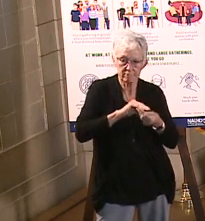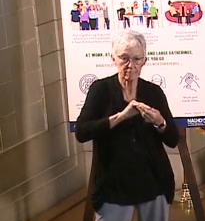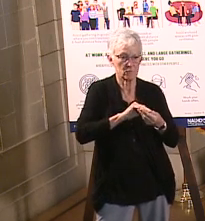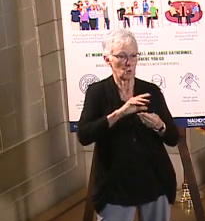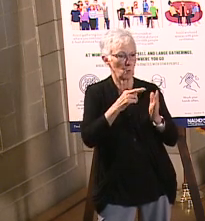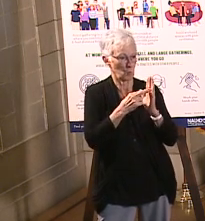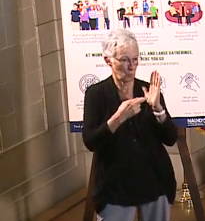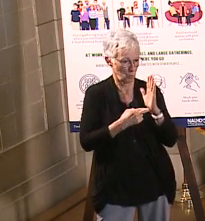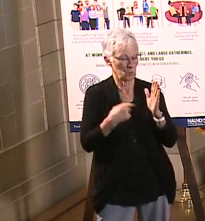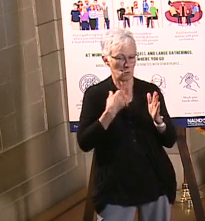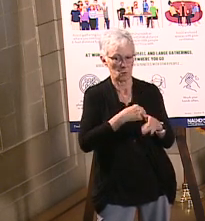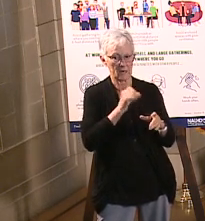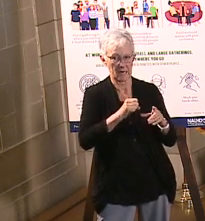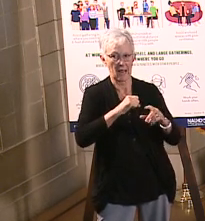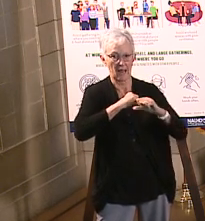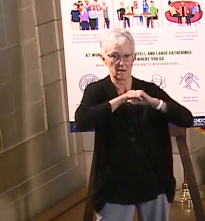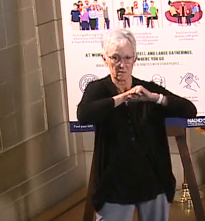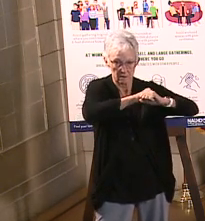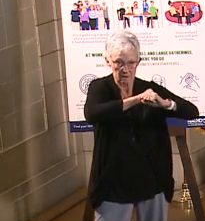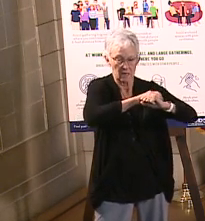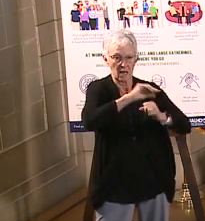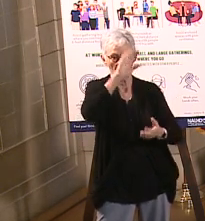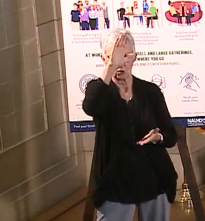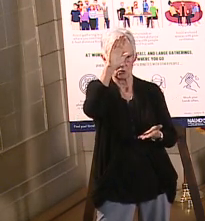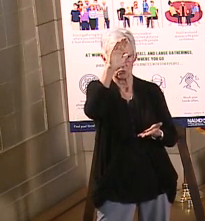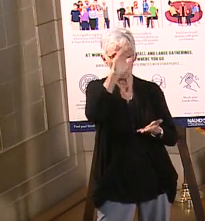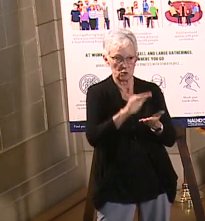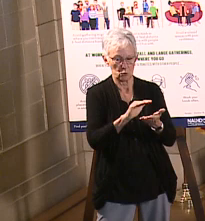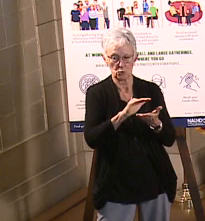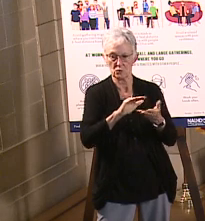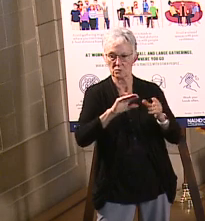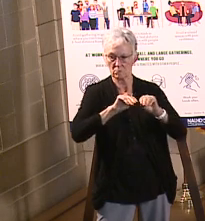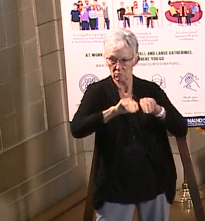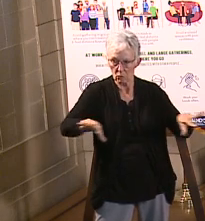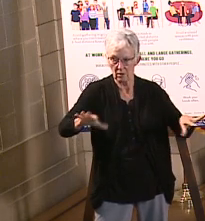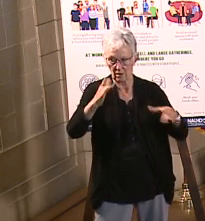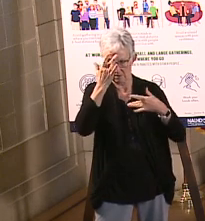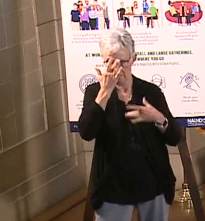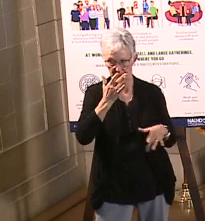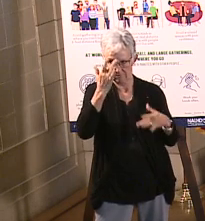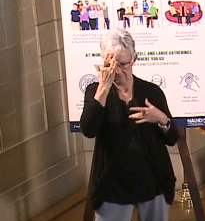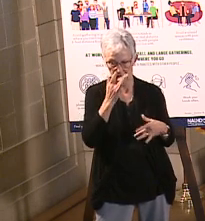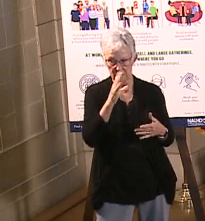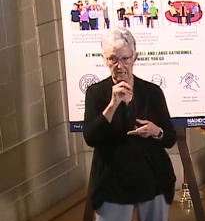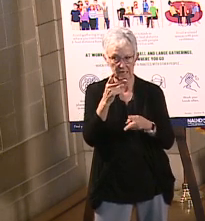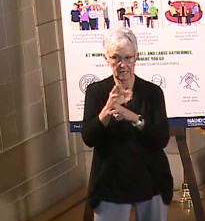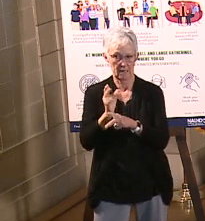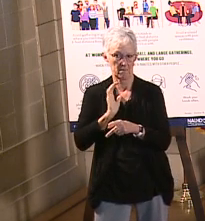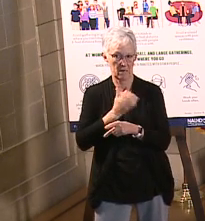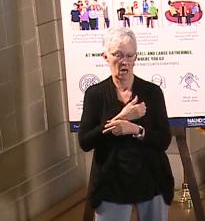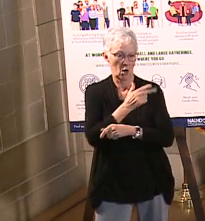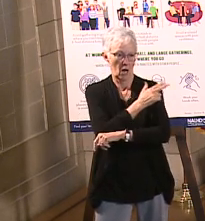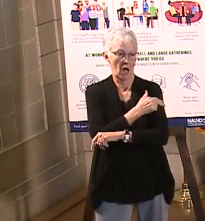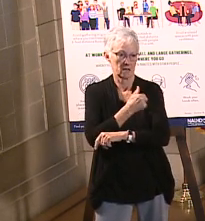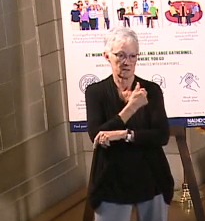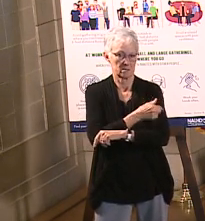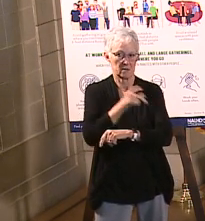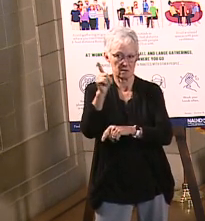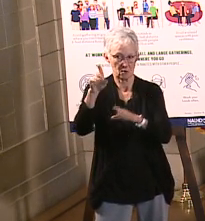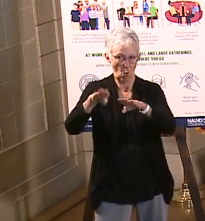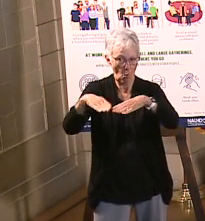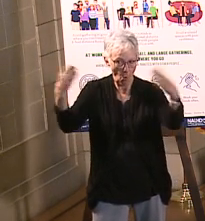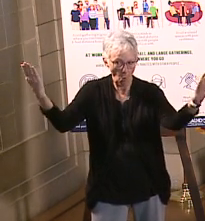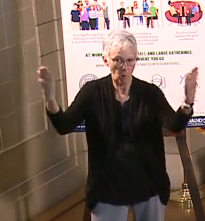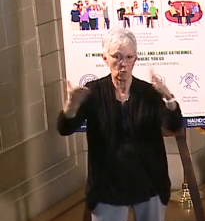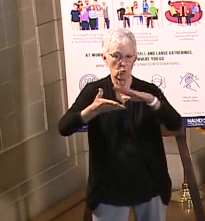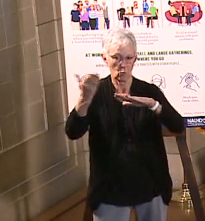hospital capacity so that anybody who needs that acute care can get it when they need it. That's the whole goal of trying to slow this down, is to make sure we can preserve our hospital system to provide